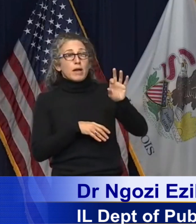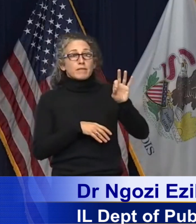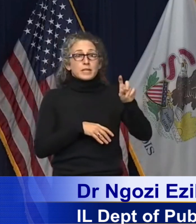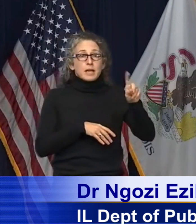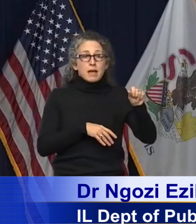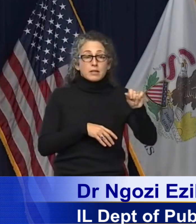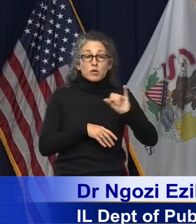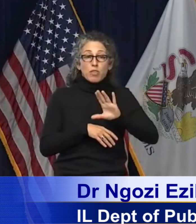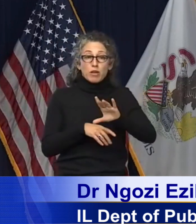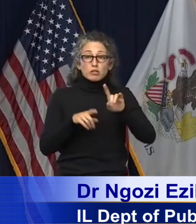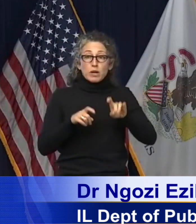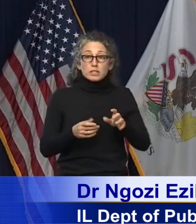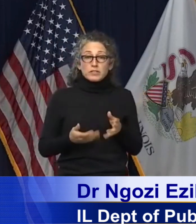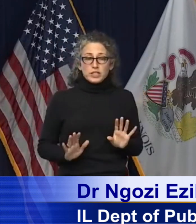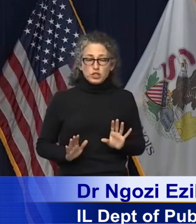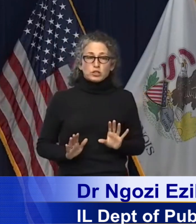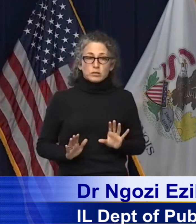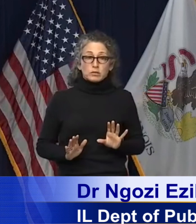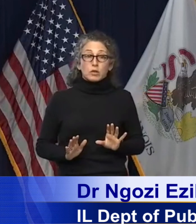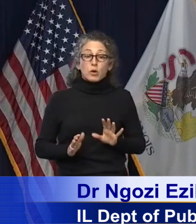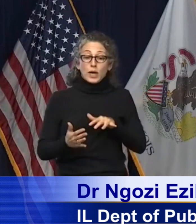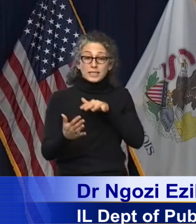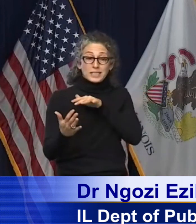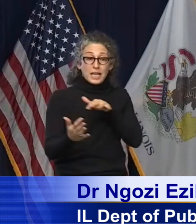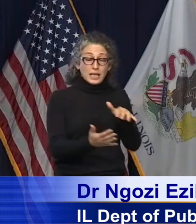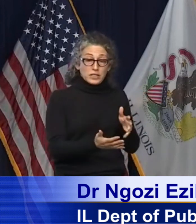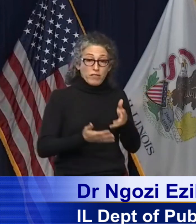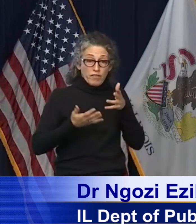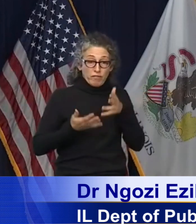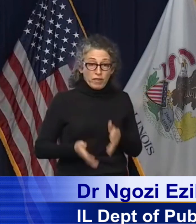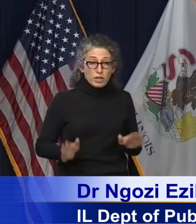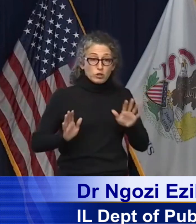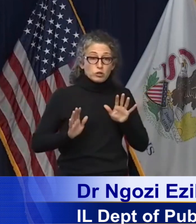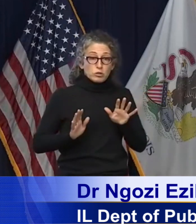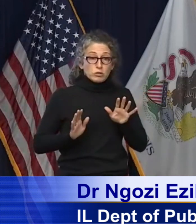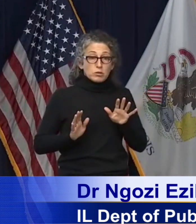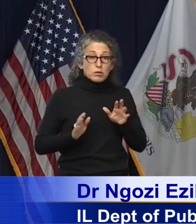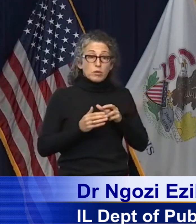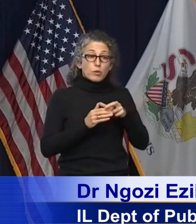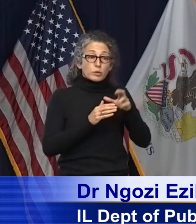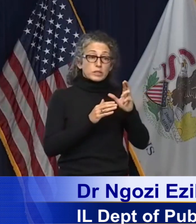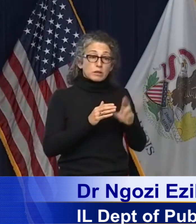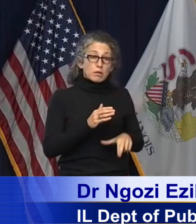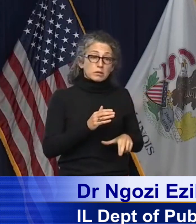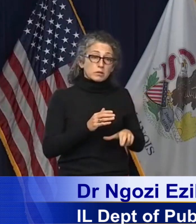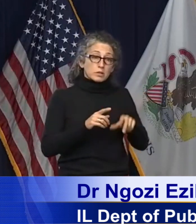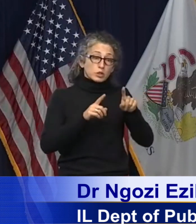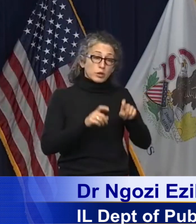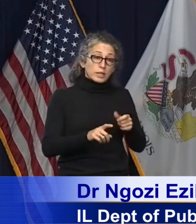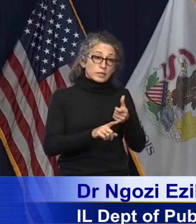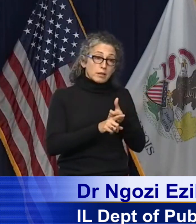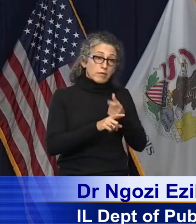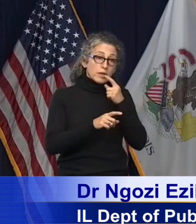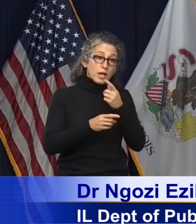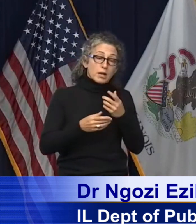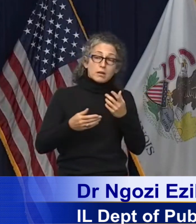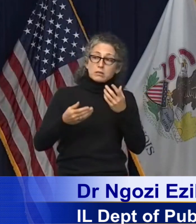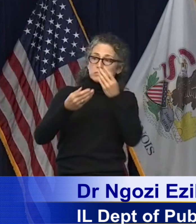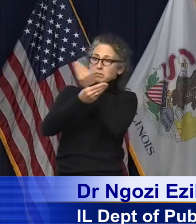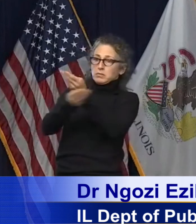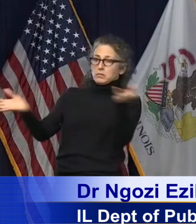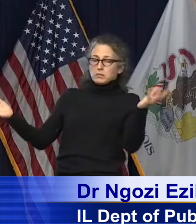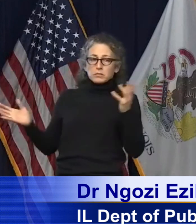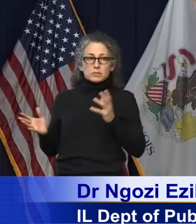ended. So I think once a study is ended, then you can open up the results of the trial and tell people if they had the